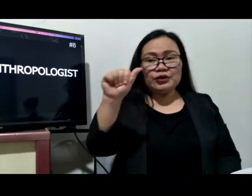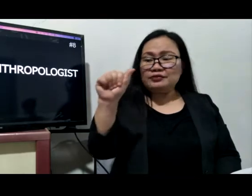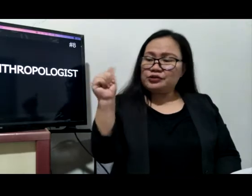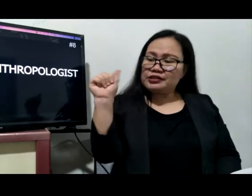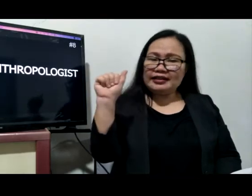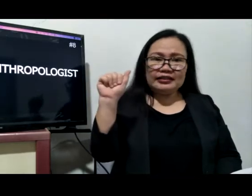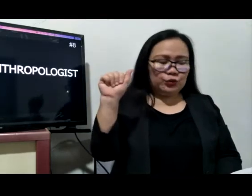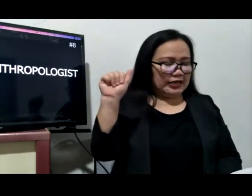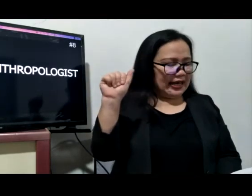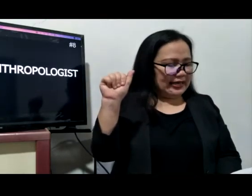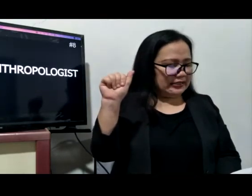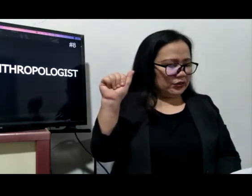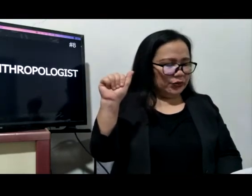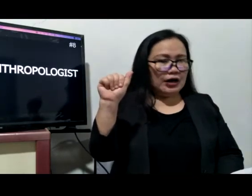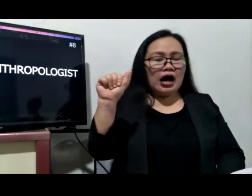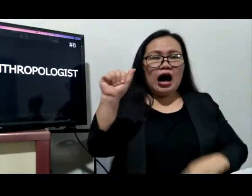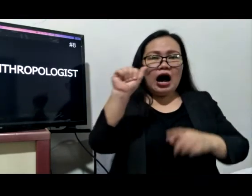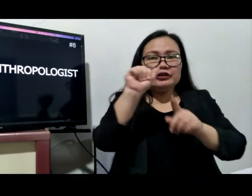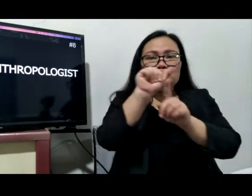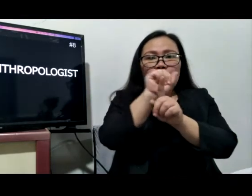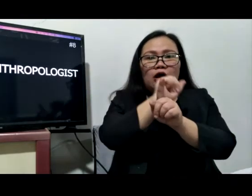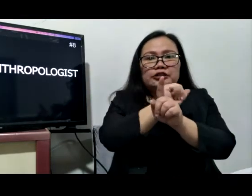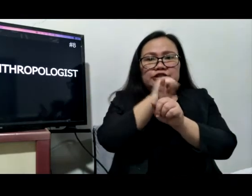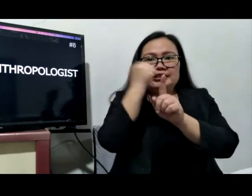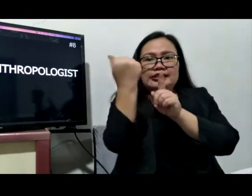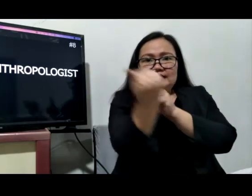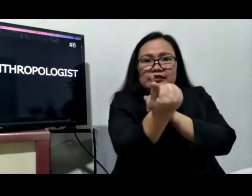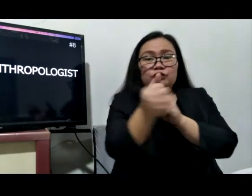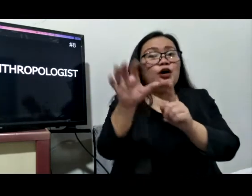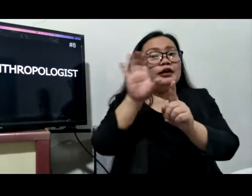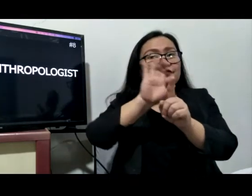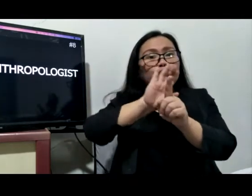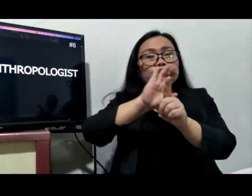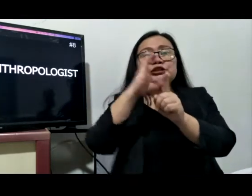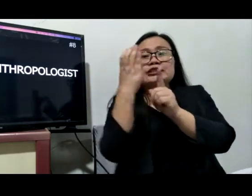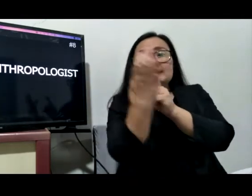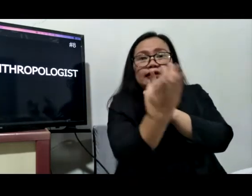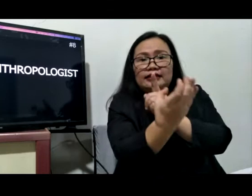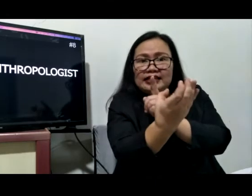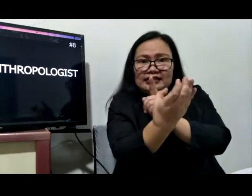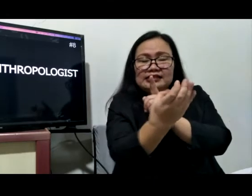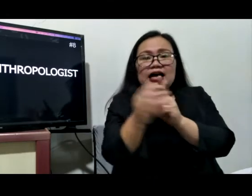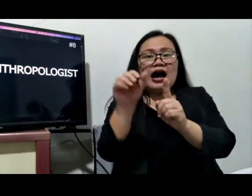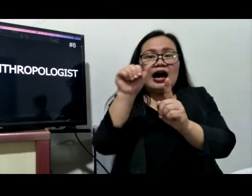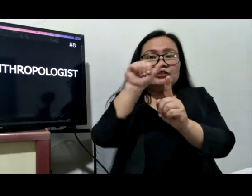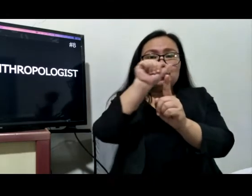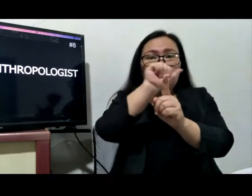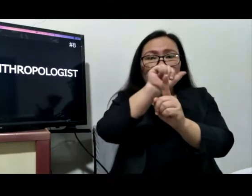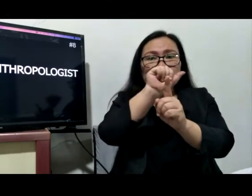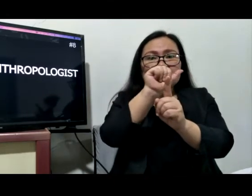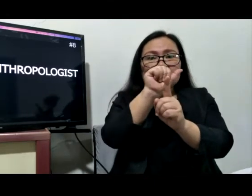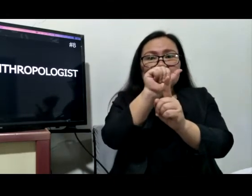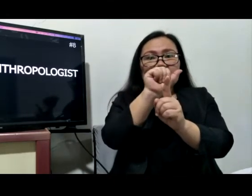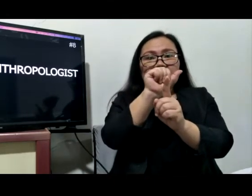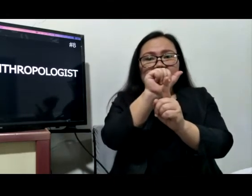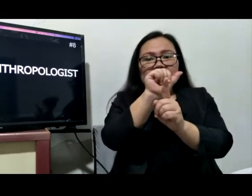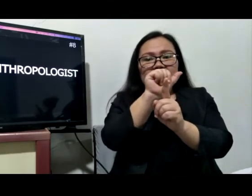have to sign it with A. So anthropologist. So if culture is like this, anthropologist is like this,